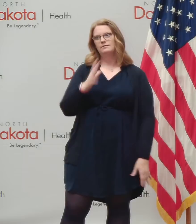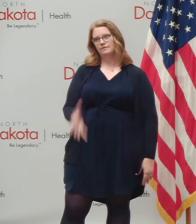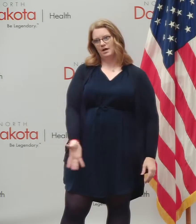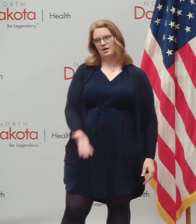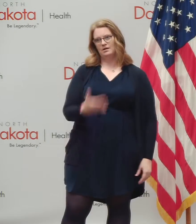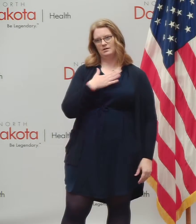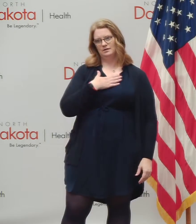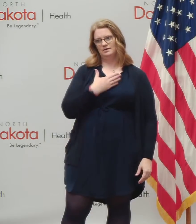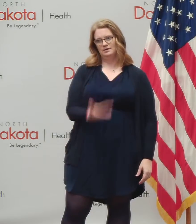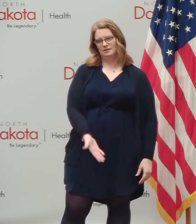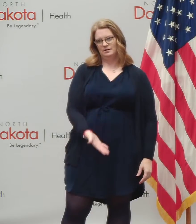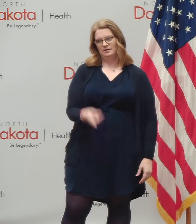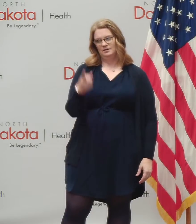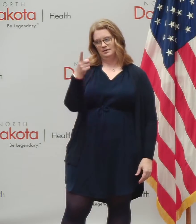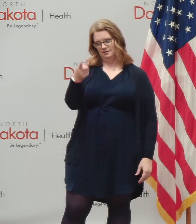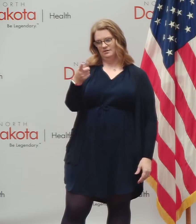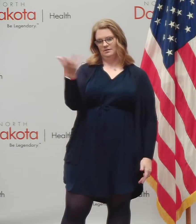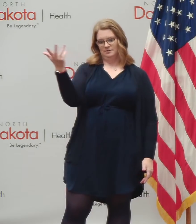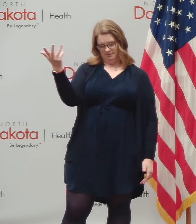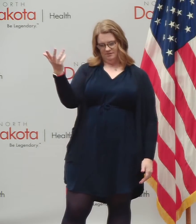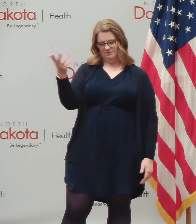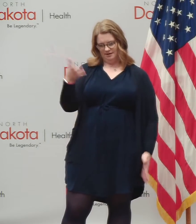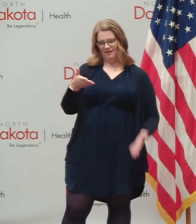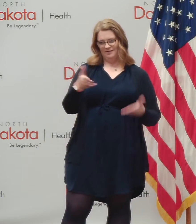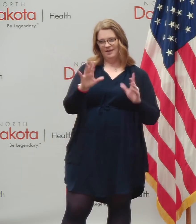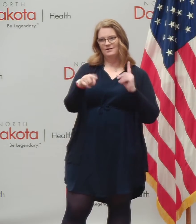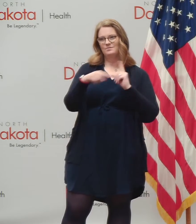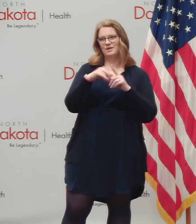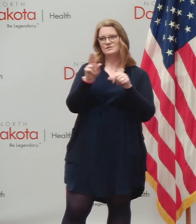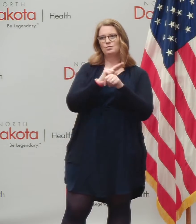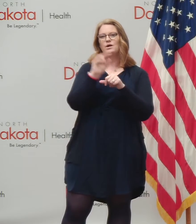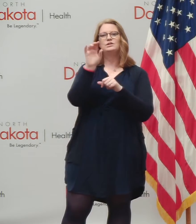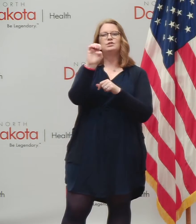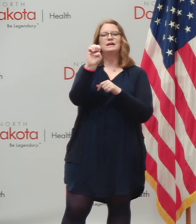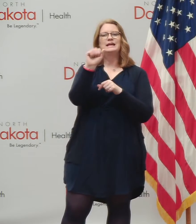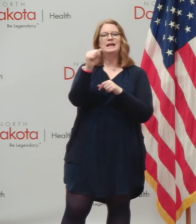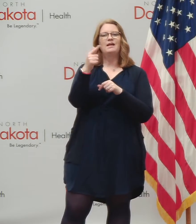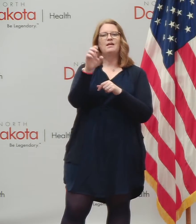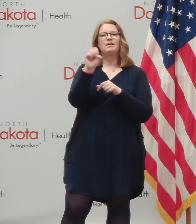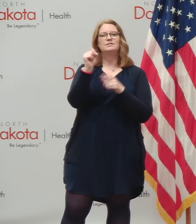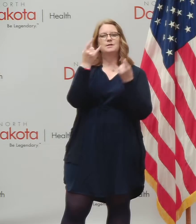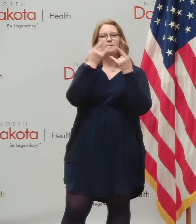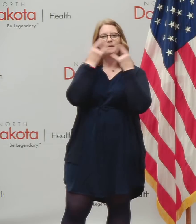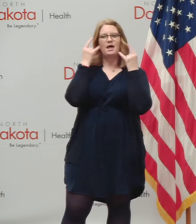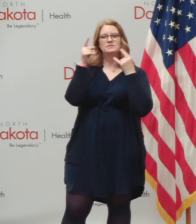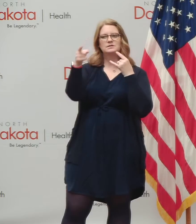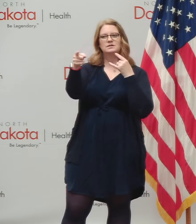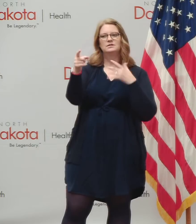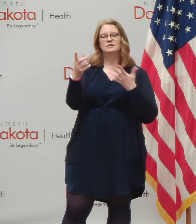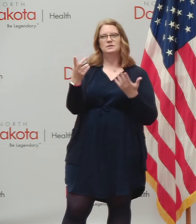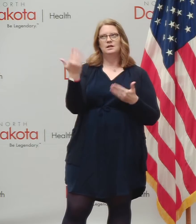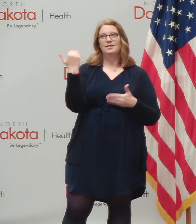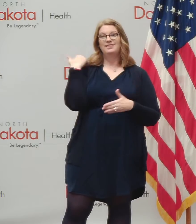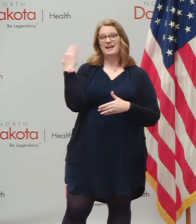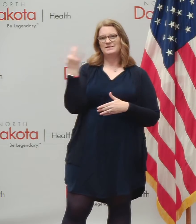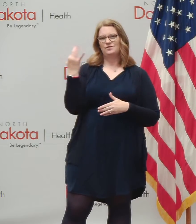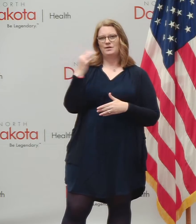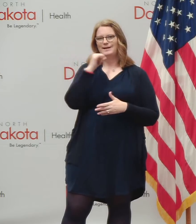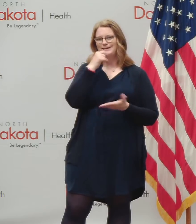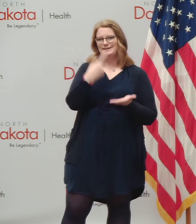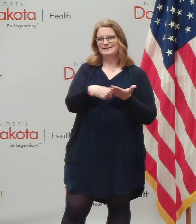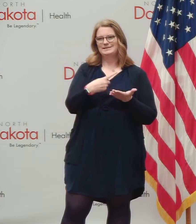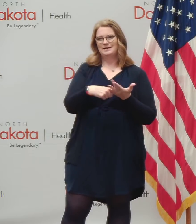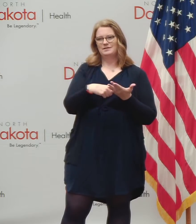allowed. That is allowed, plus you're wearing your Eagles mask, and I made it through last Friday without talking about